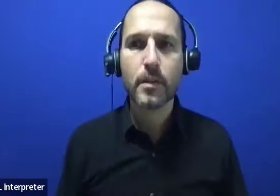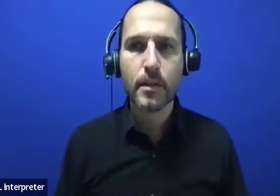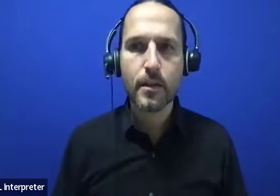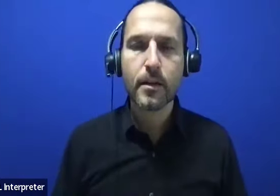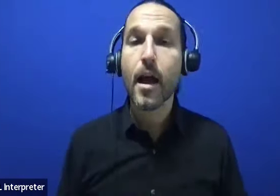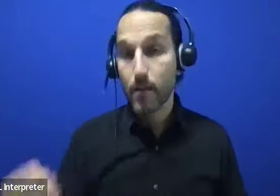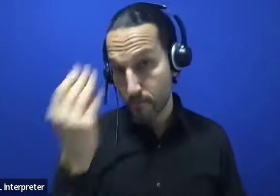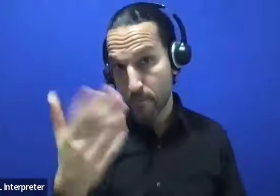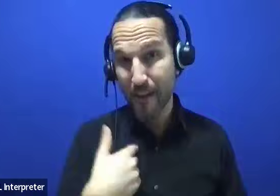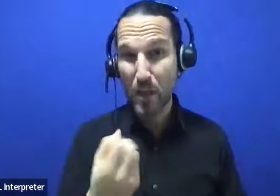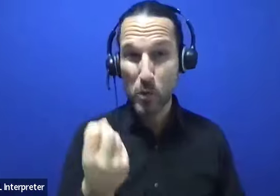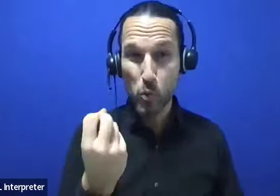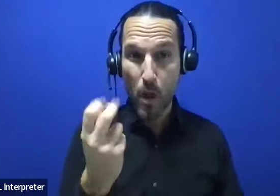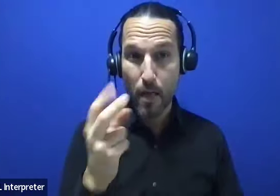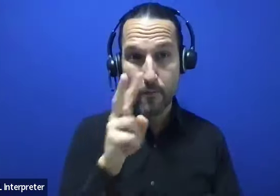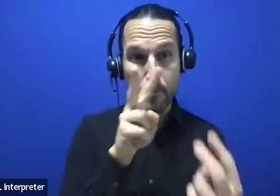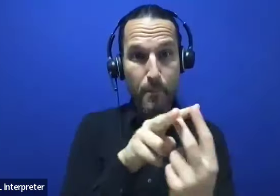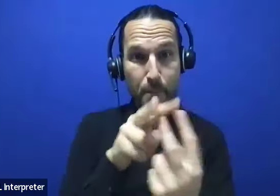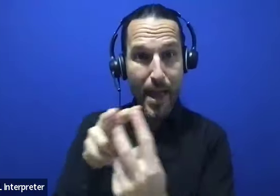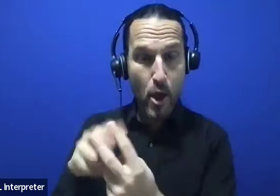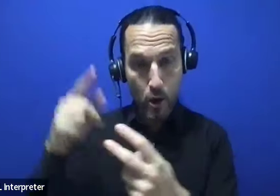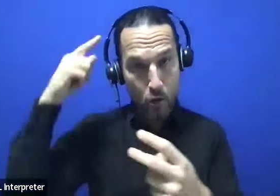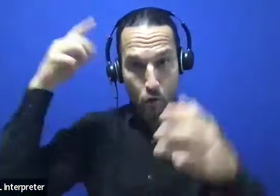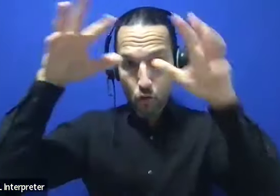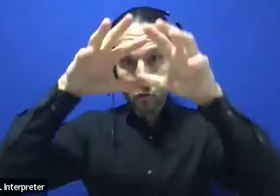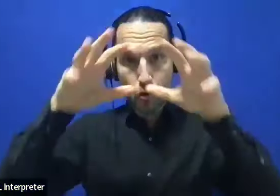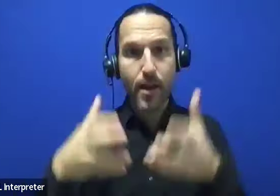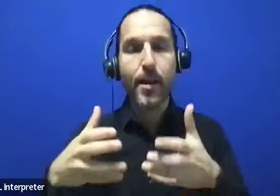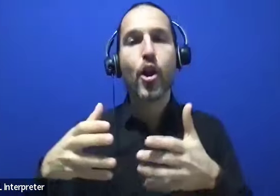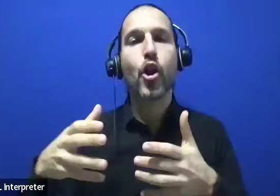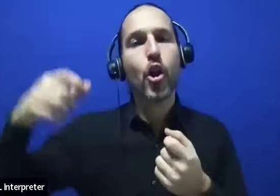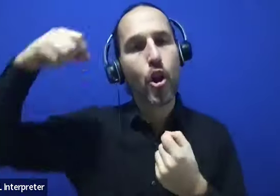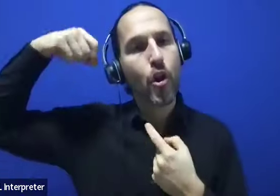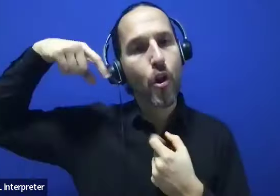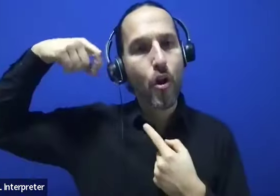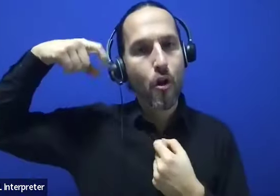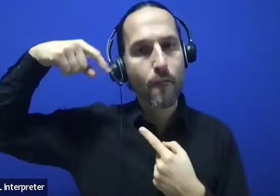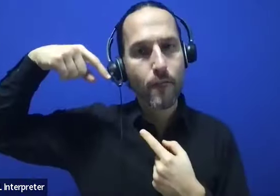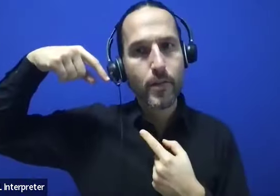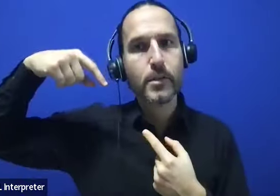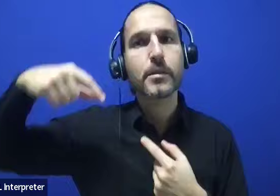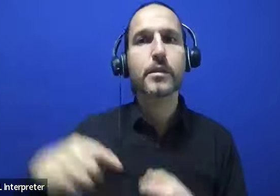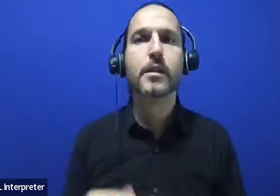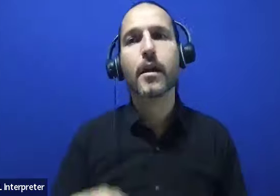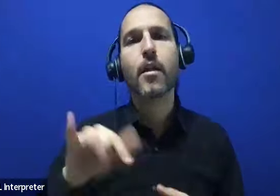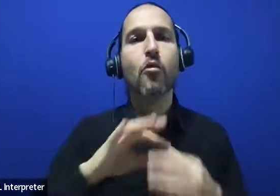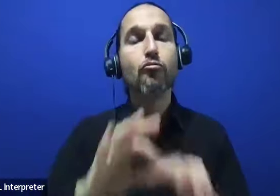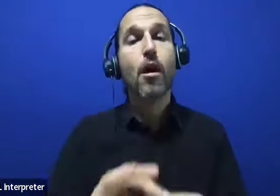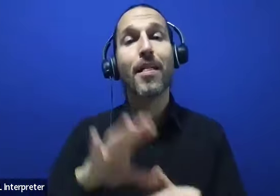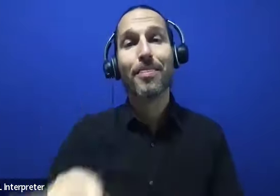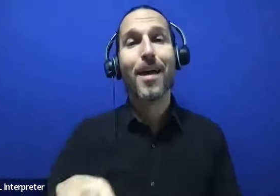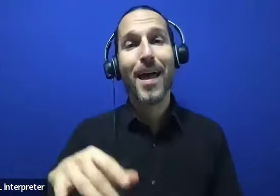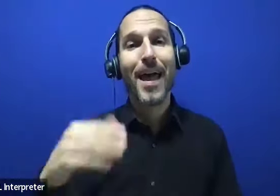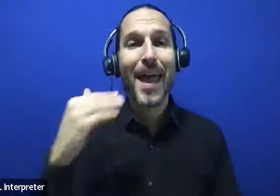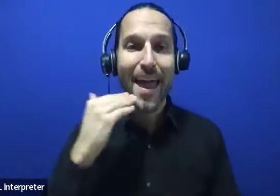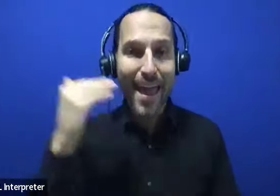12 cranial pairs of cranial nerves. And, you know, they influence the function, particularly around the head, but also